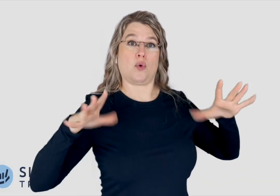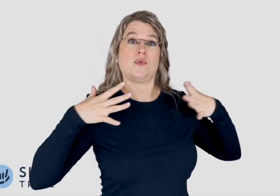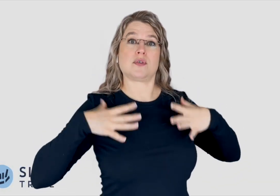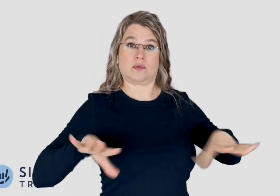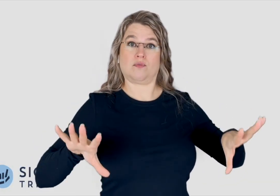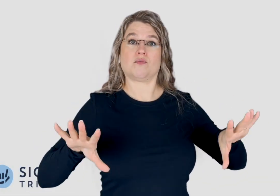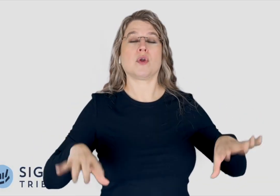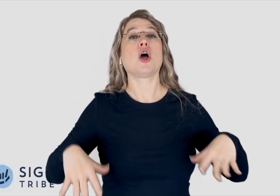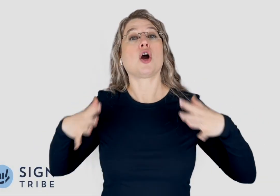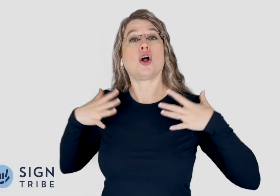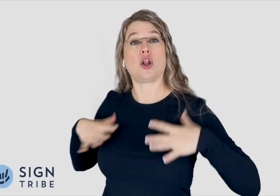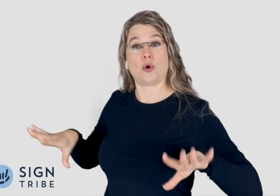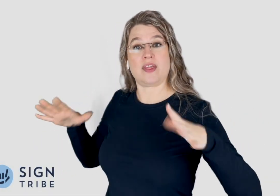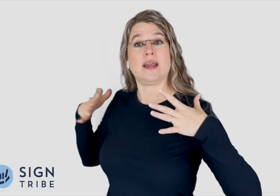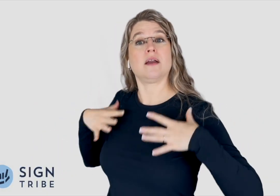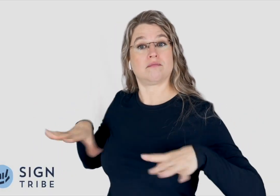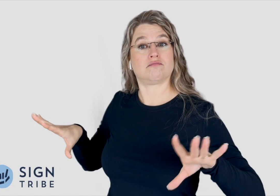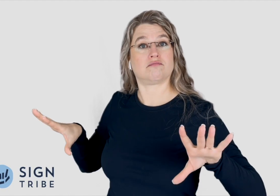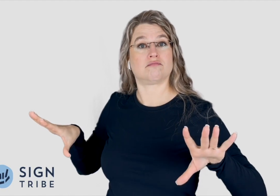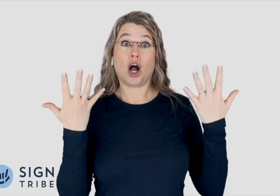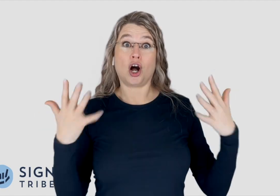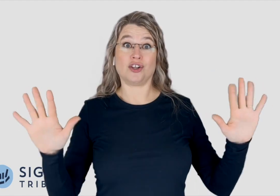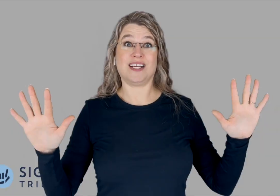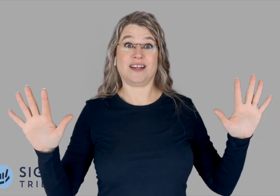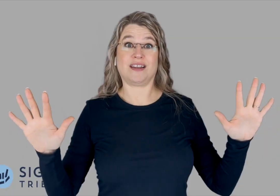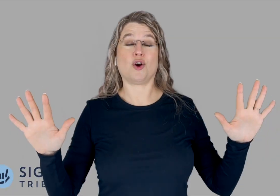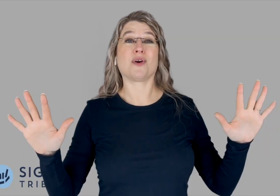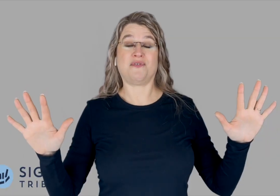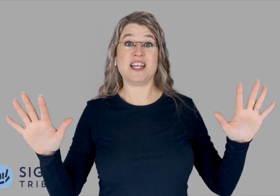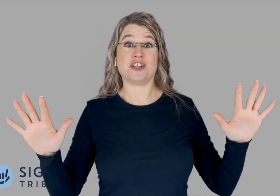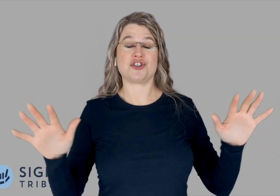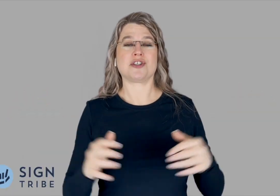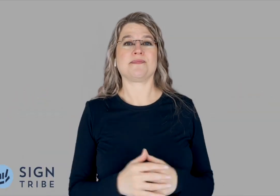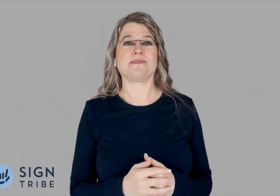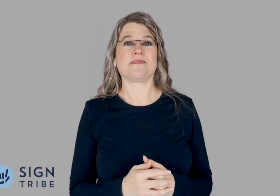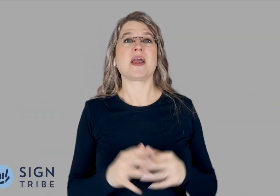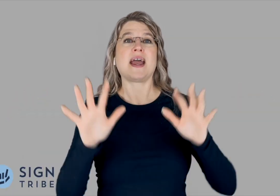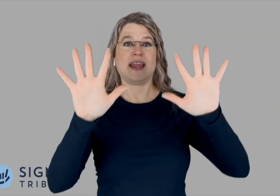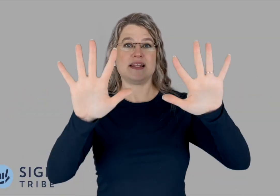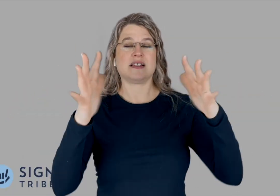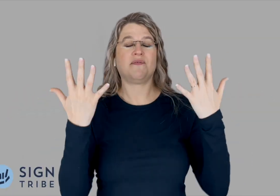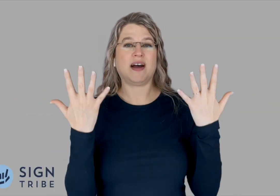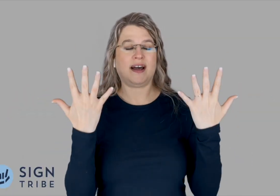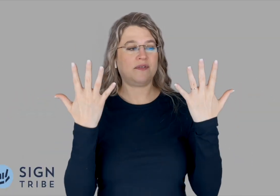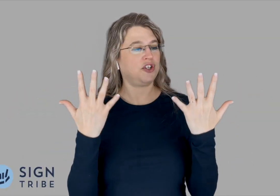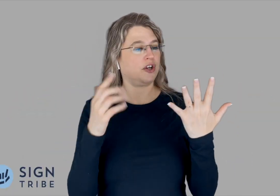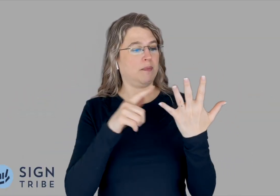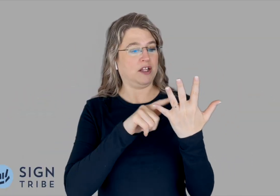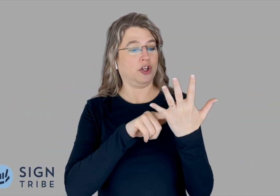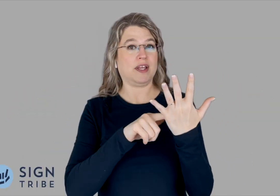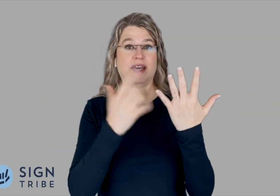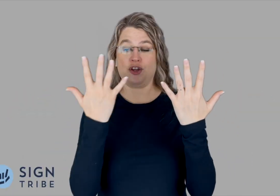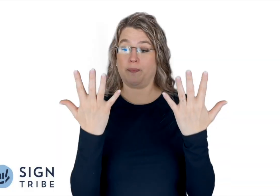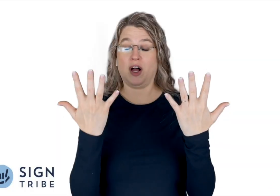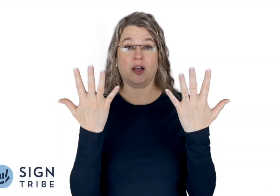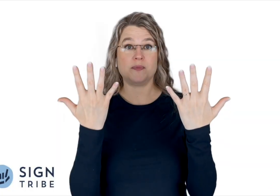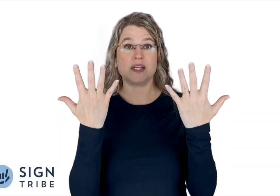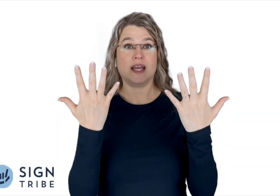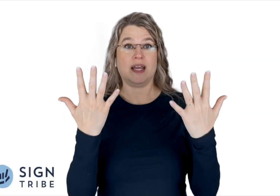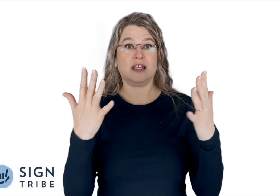Close. Clothing. All done or finished. Hands in 5s, you're going to be looking at your palms and then